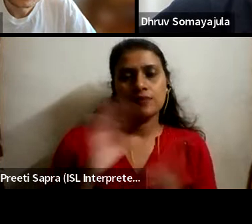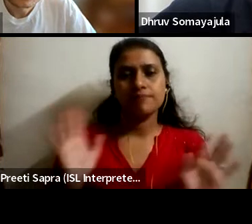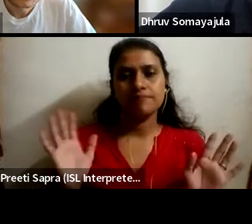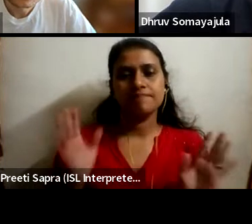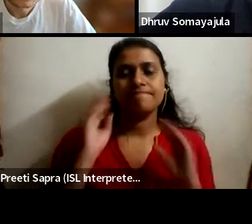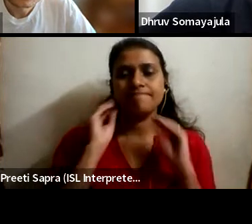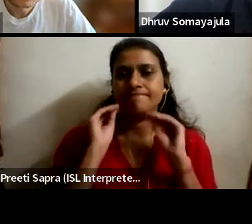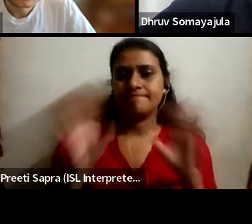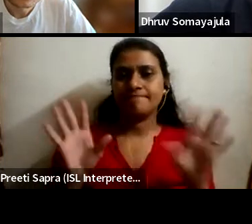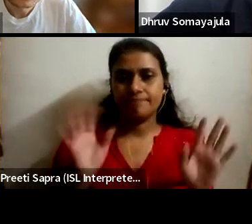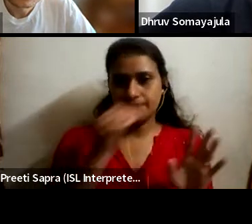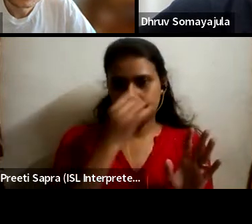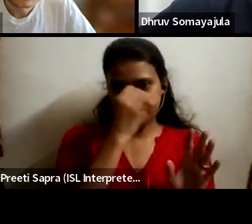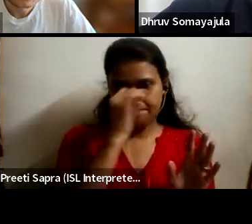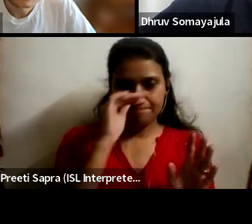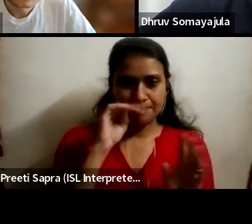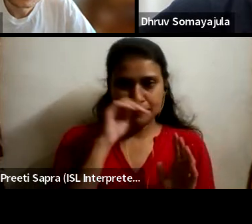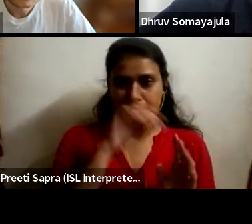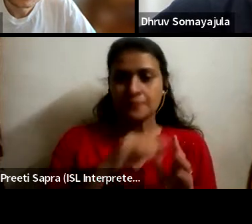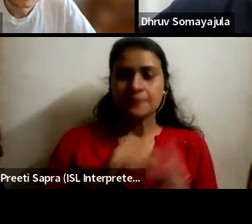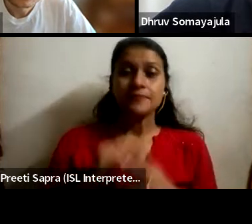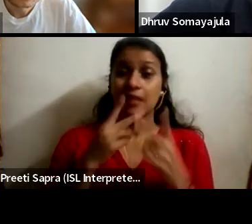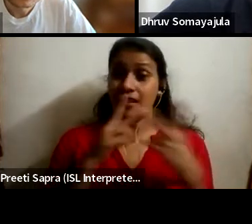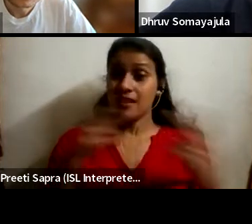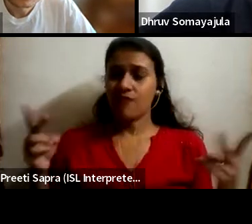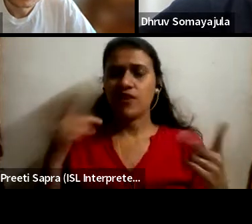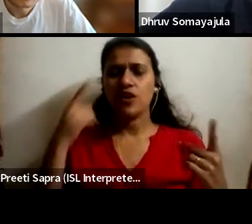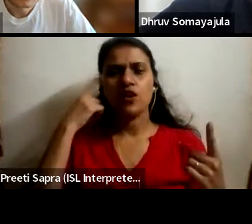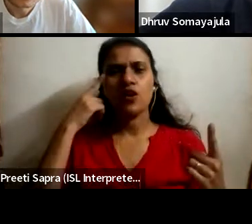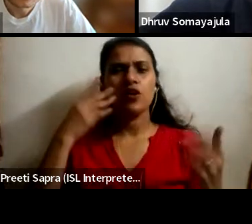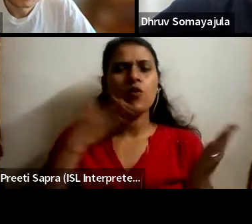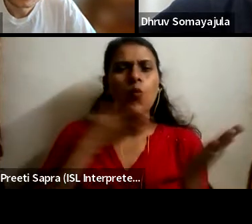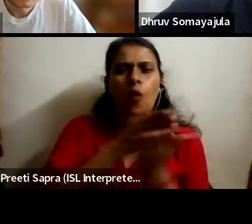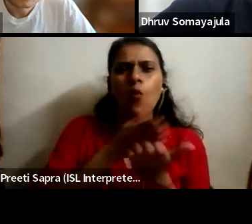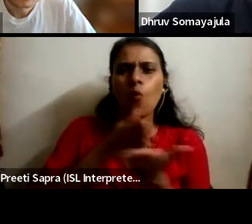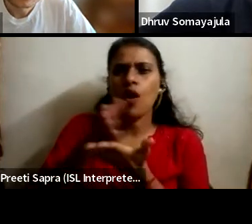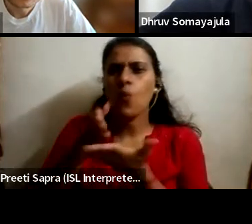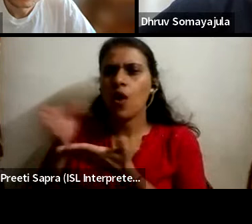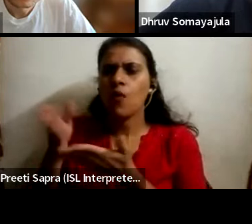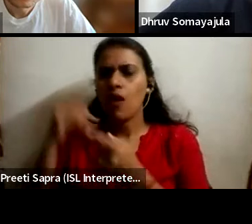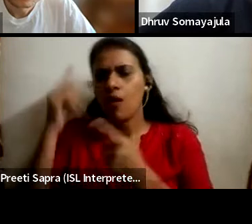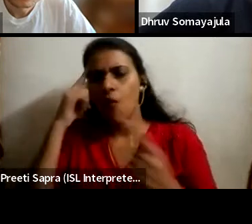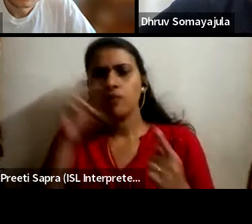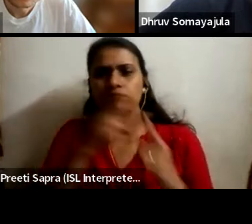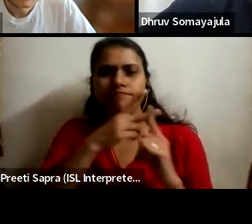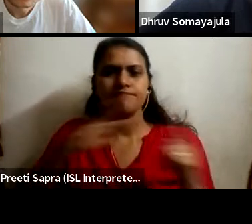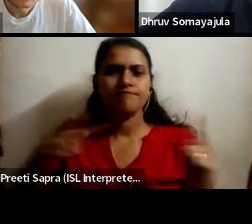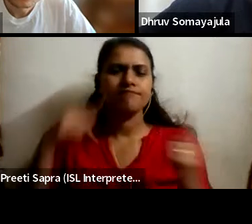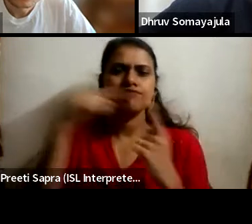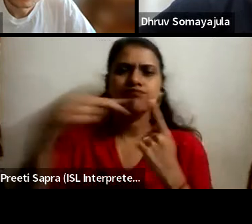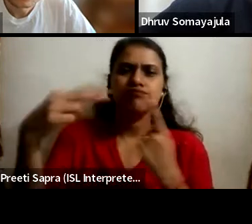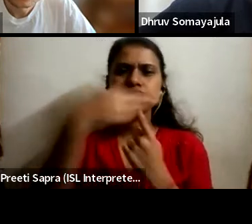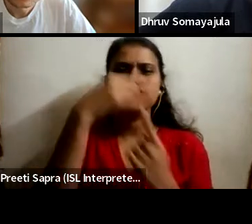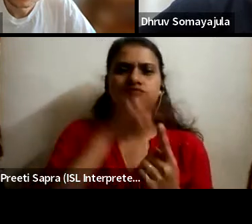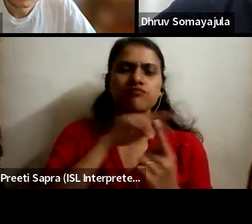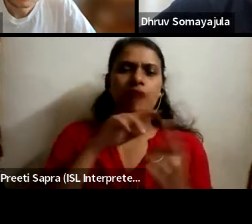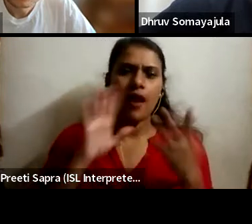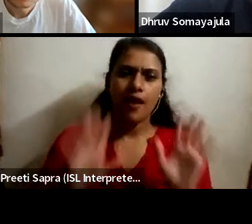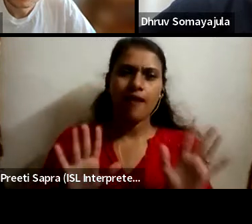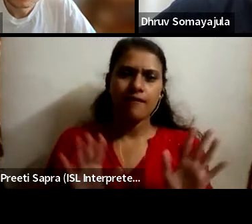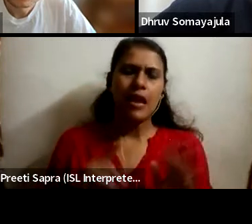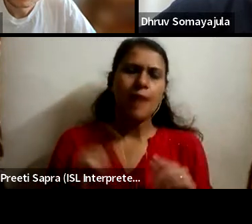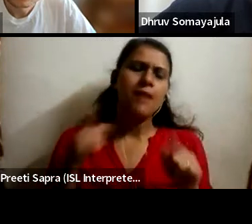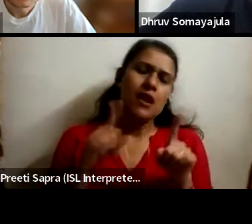that point, which is that there are many aspects and issues of this that we haven't really covered, and each one of them, I think, are